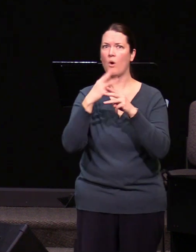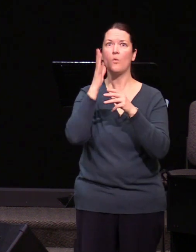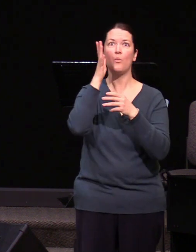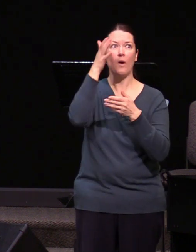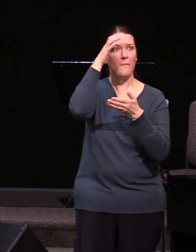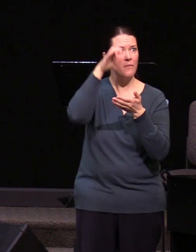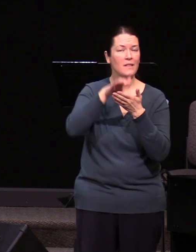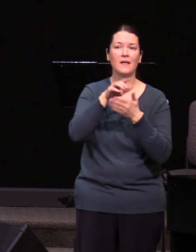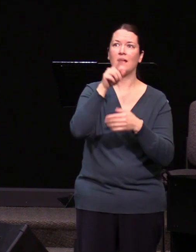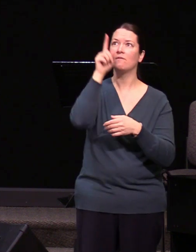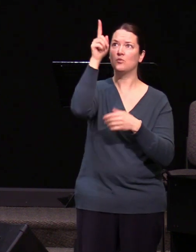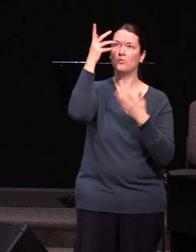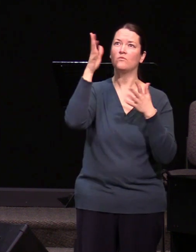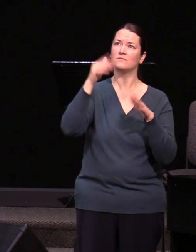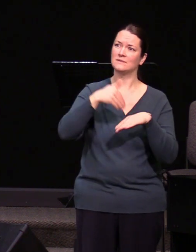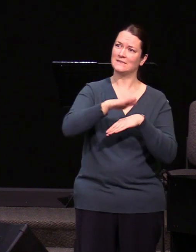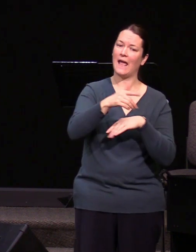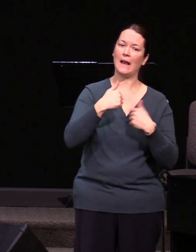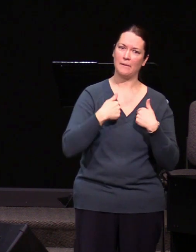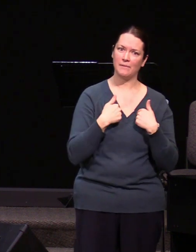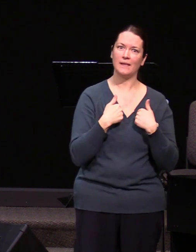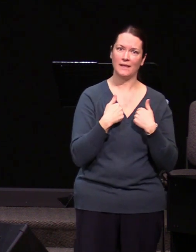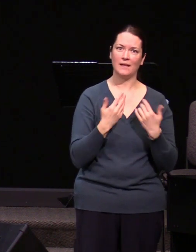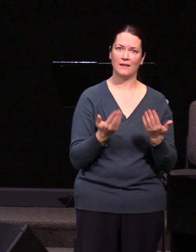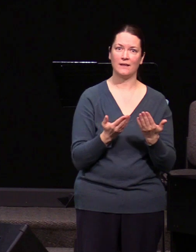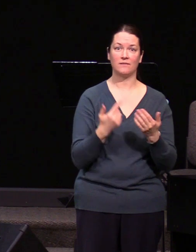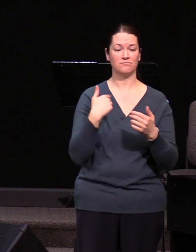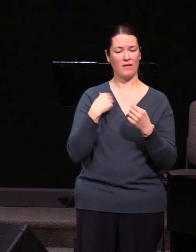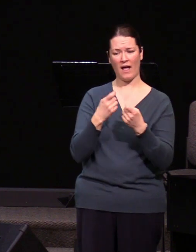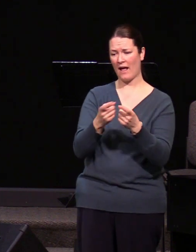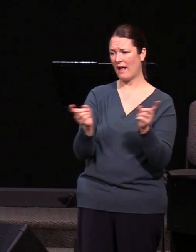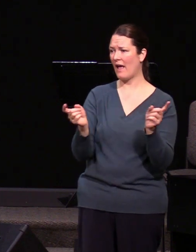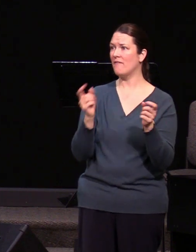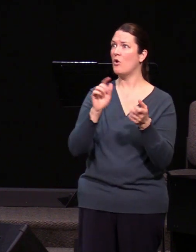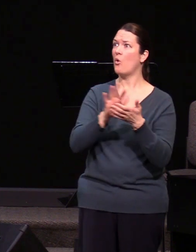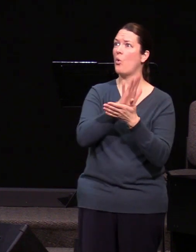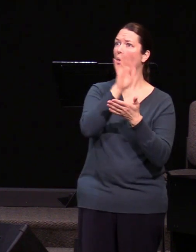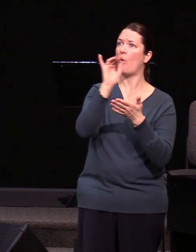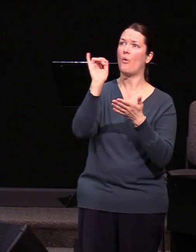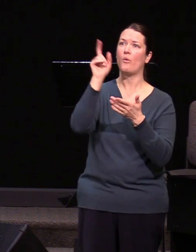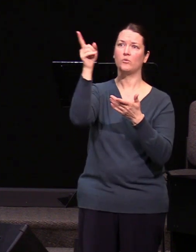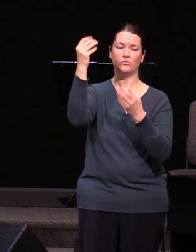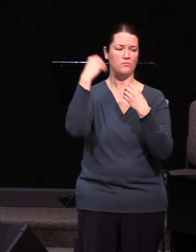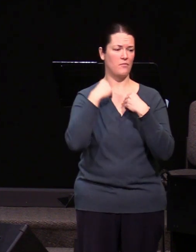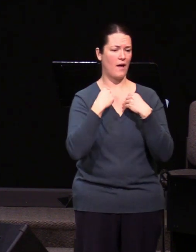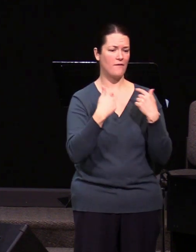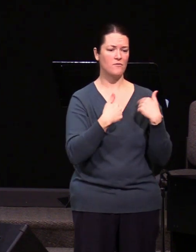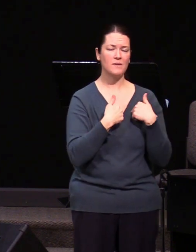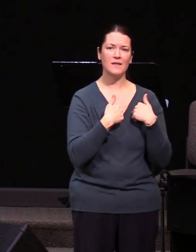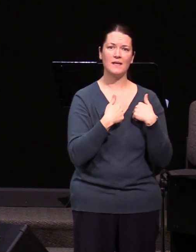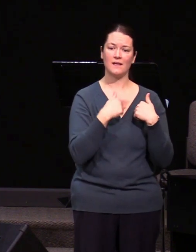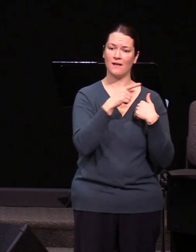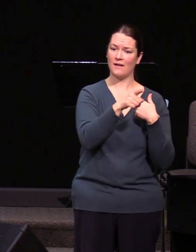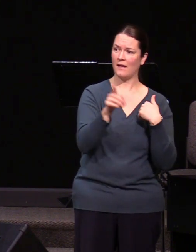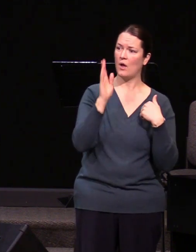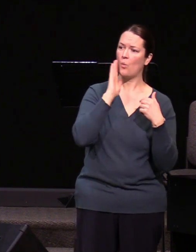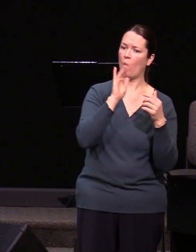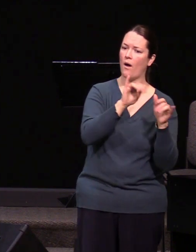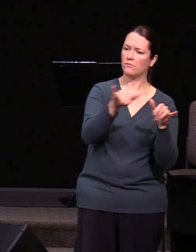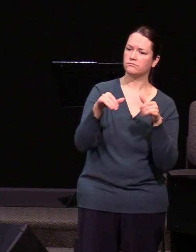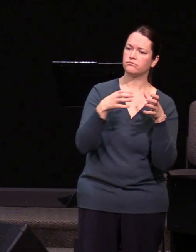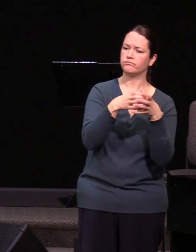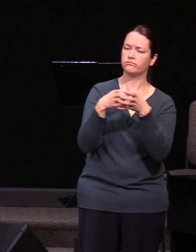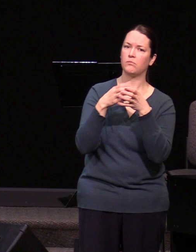have sent me. I have given them the glory that you gave me, that they may be one as we are